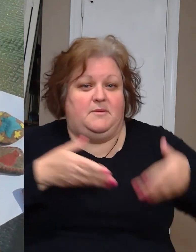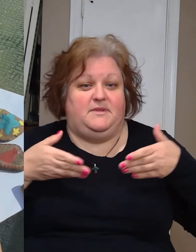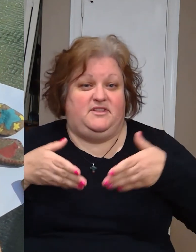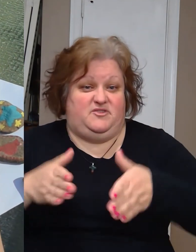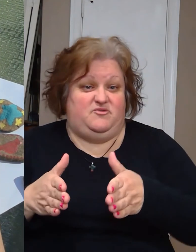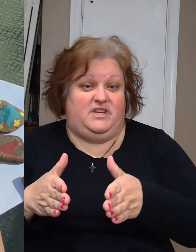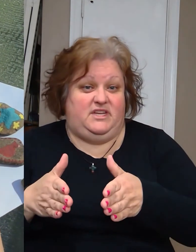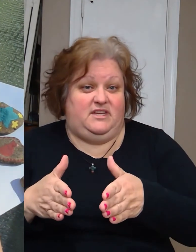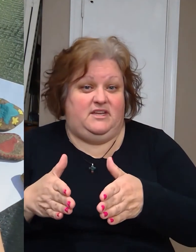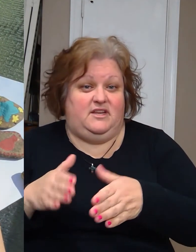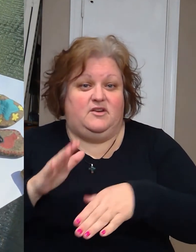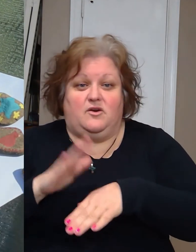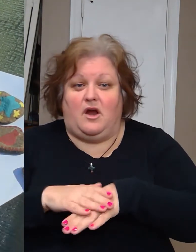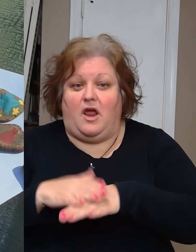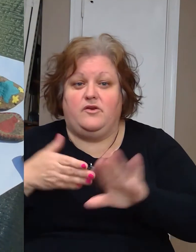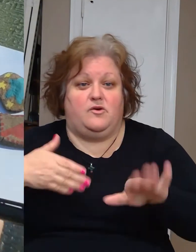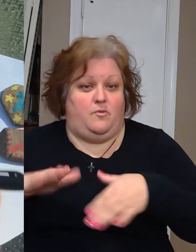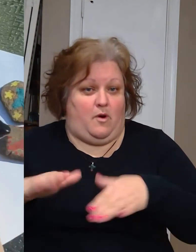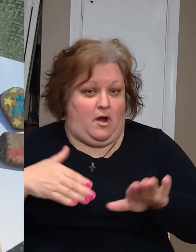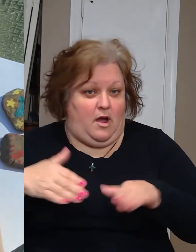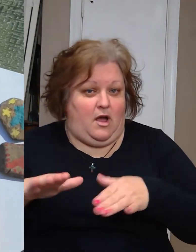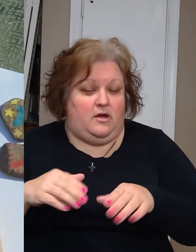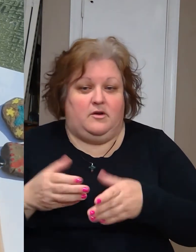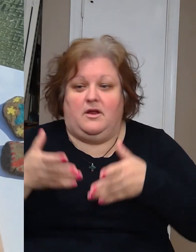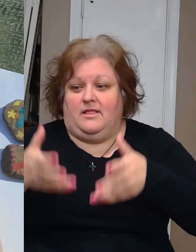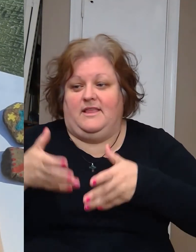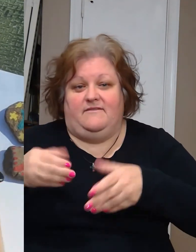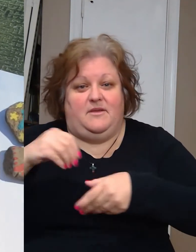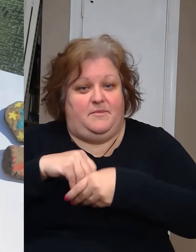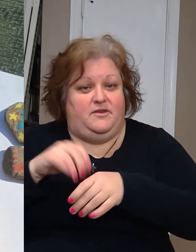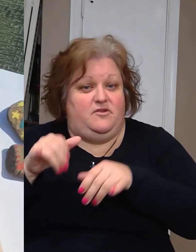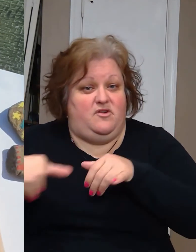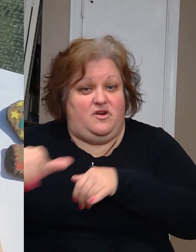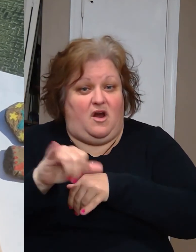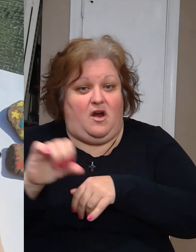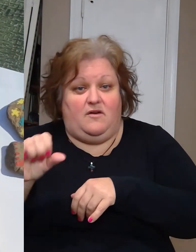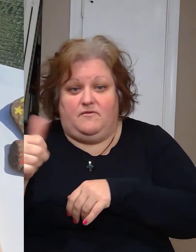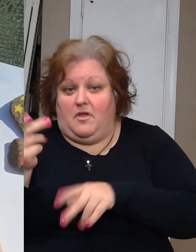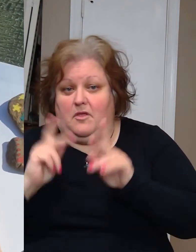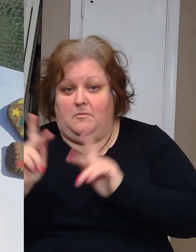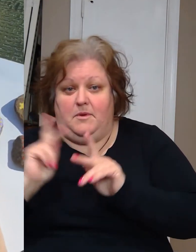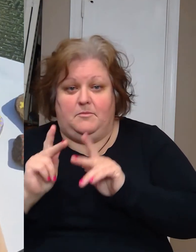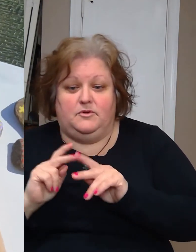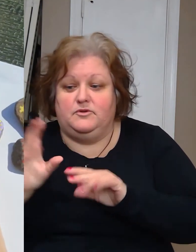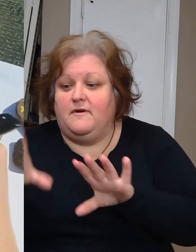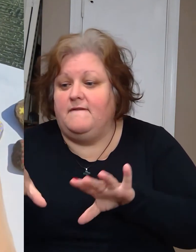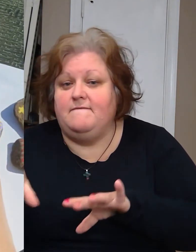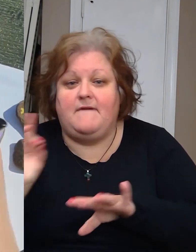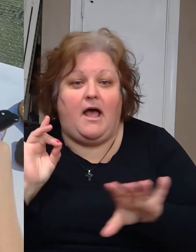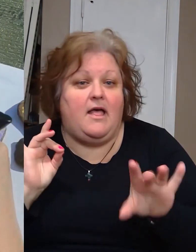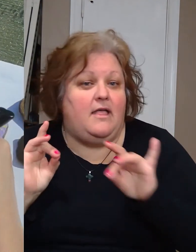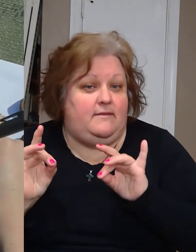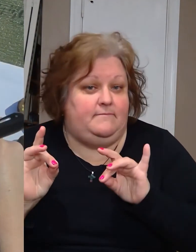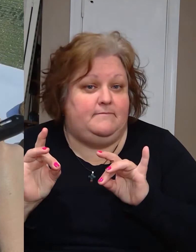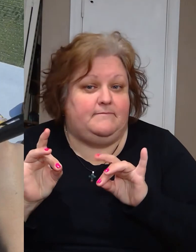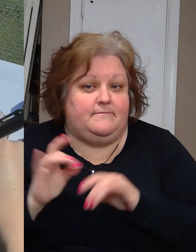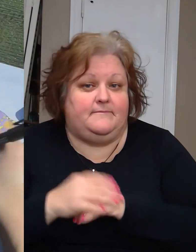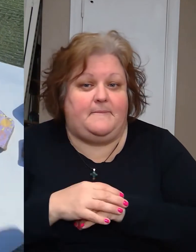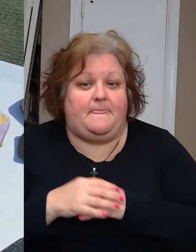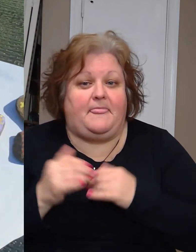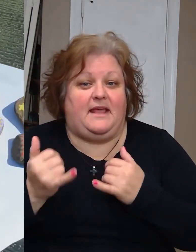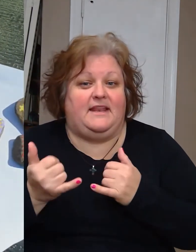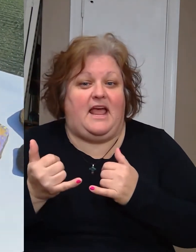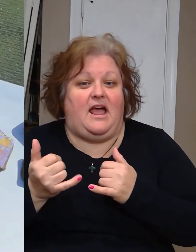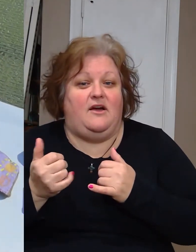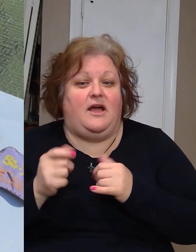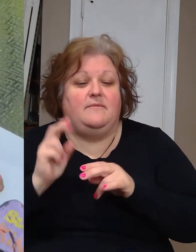street or on your walk, or leave them in your yard for other people in your neighborhood to find. Now